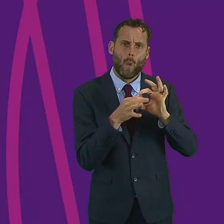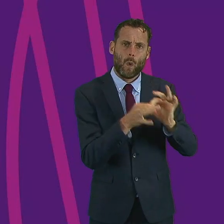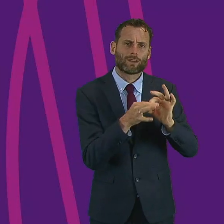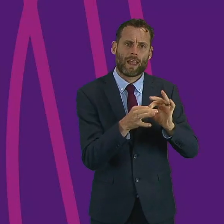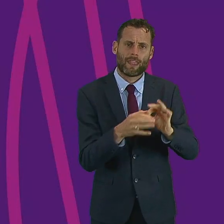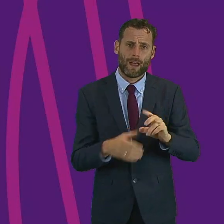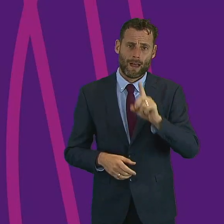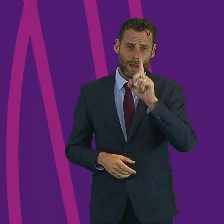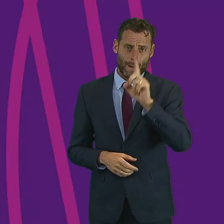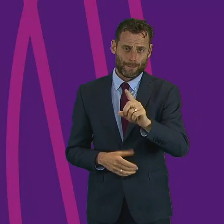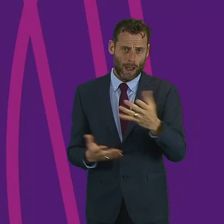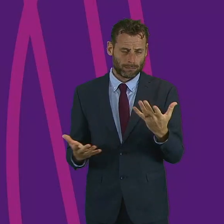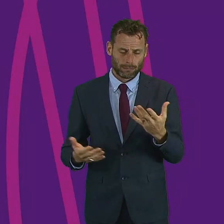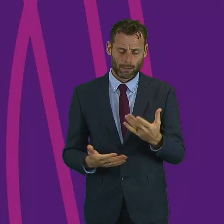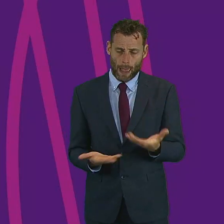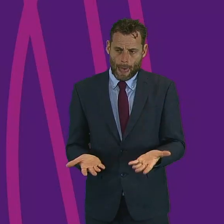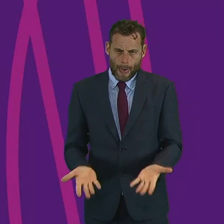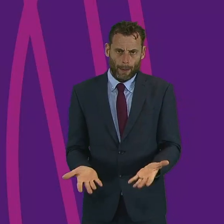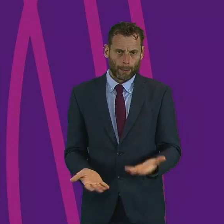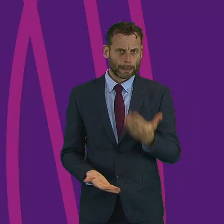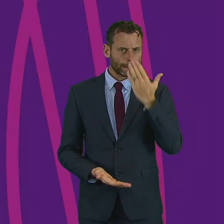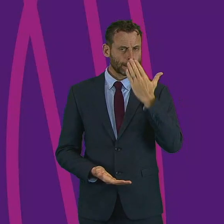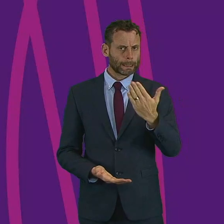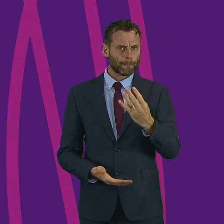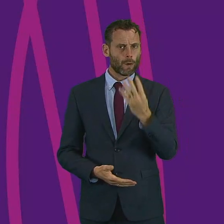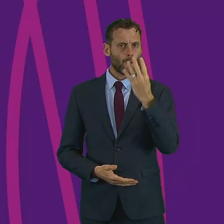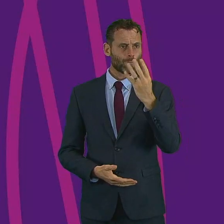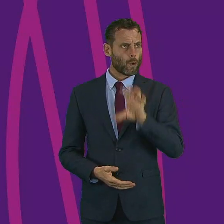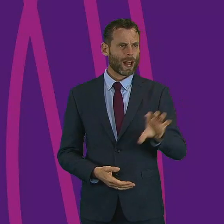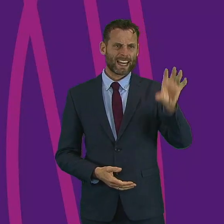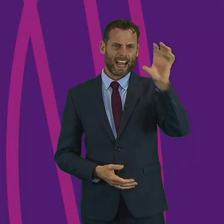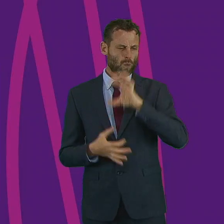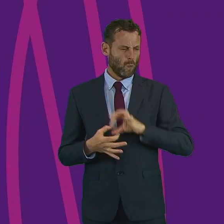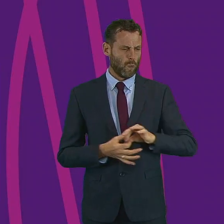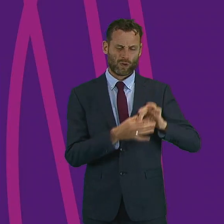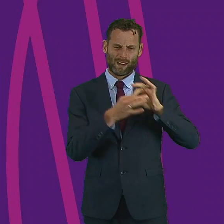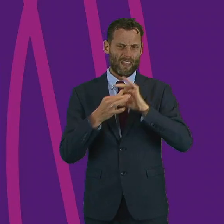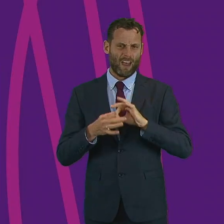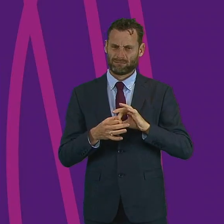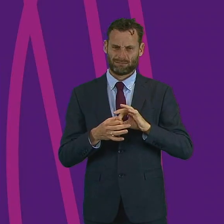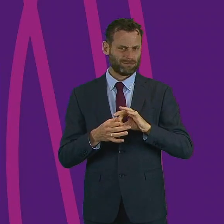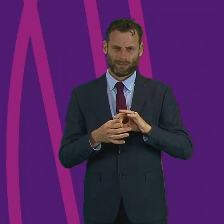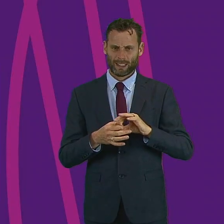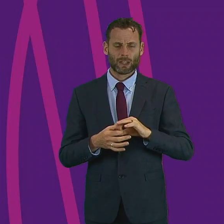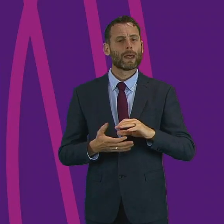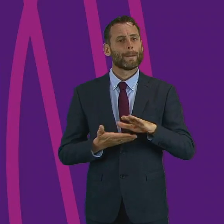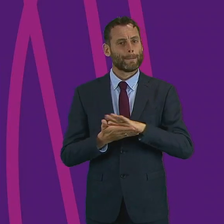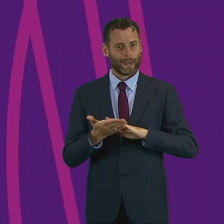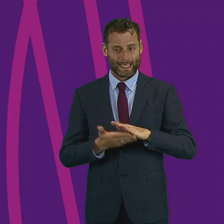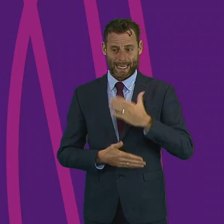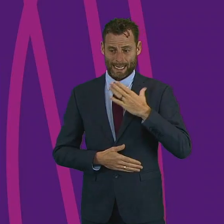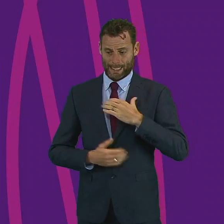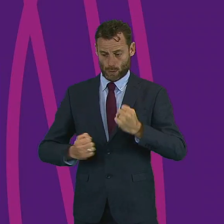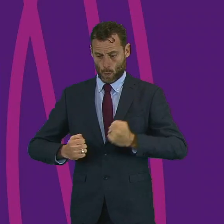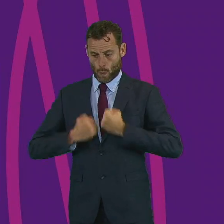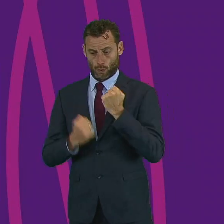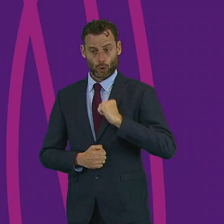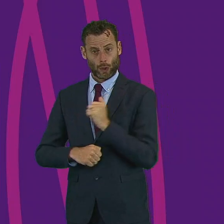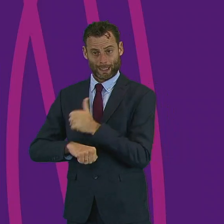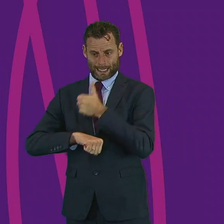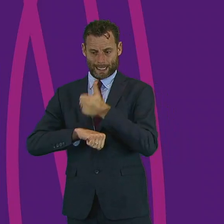also have a system of NHS laboratories that we route as much as makes sense through, and we'll continue to look at the balance